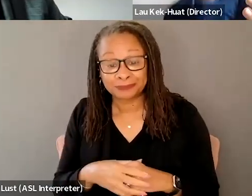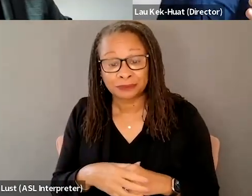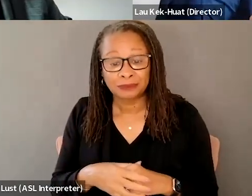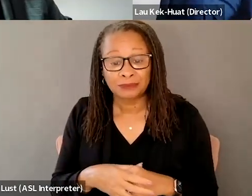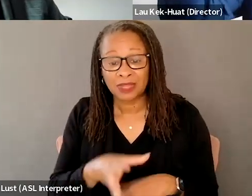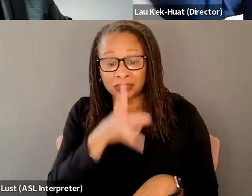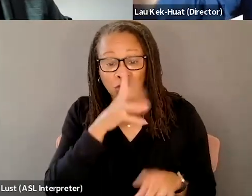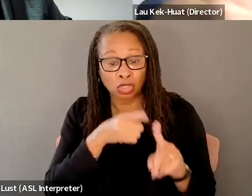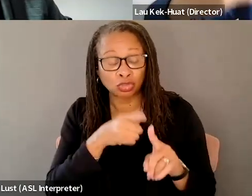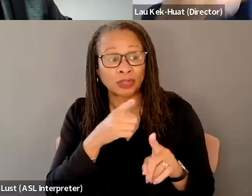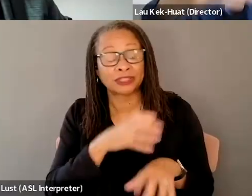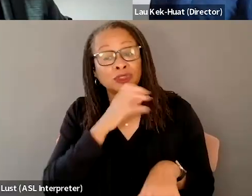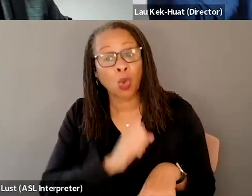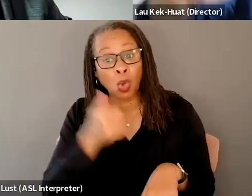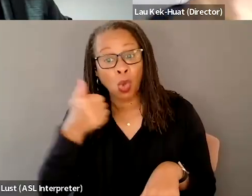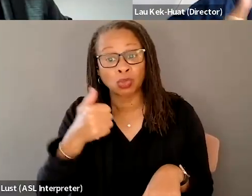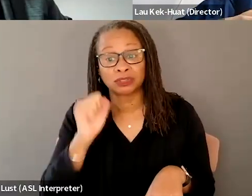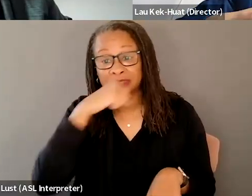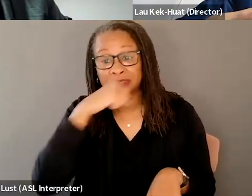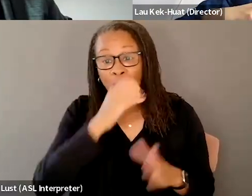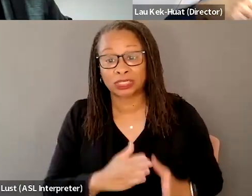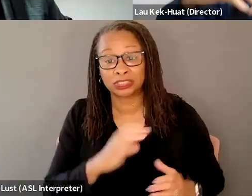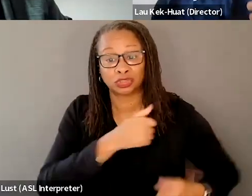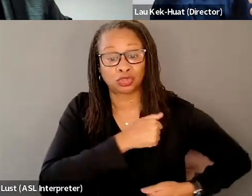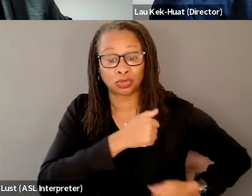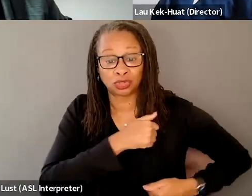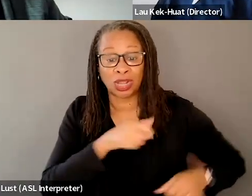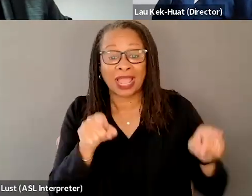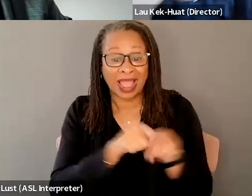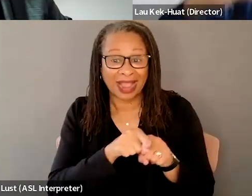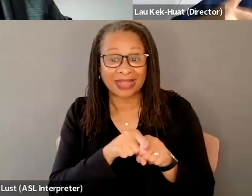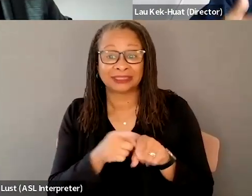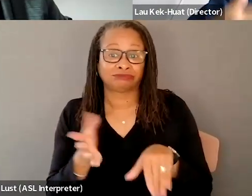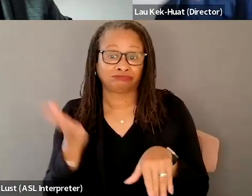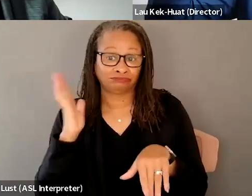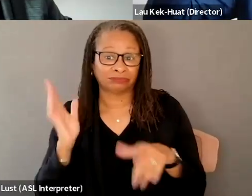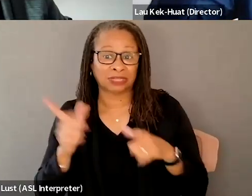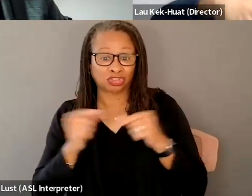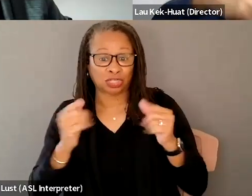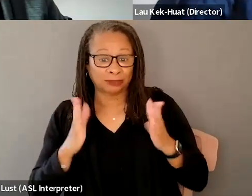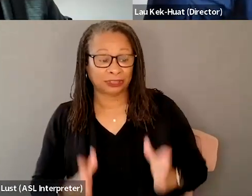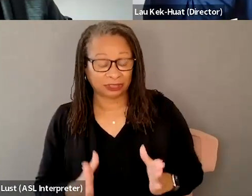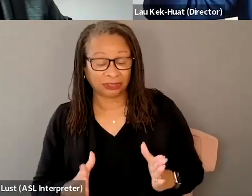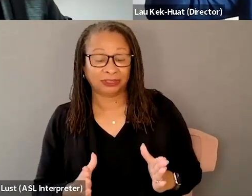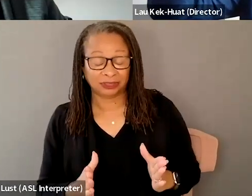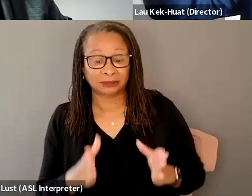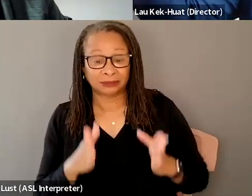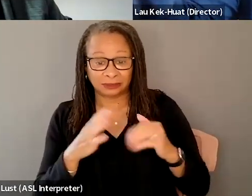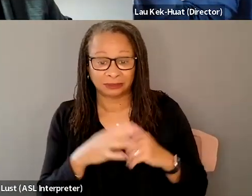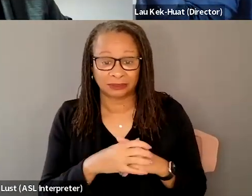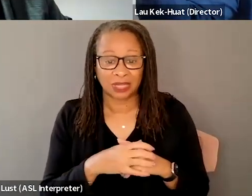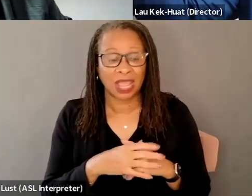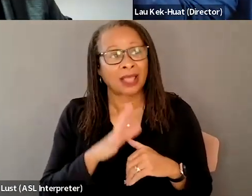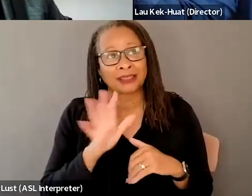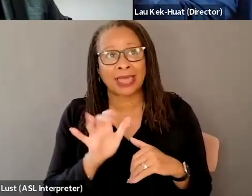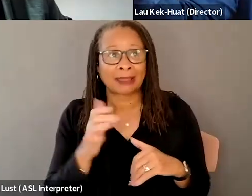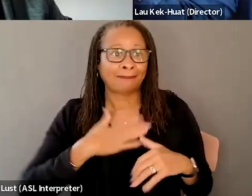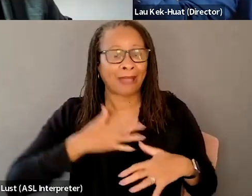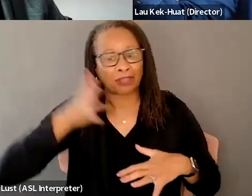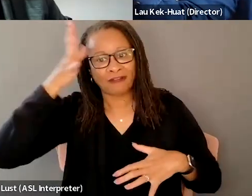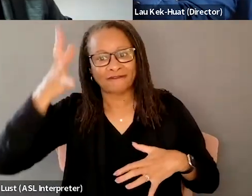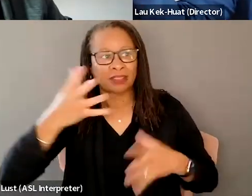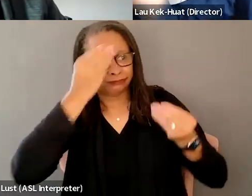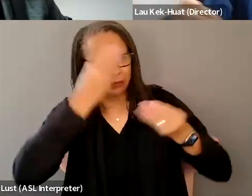talked to this old Taiwanese soldier as if like this possibly her grandfather, great